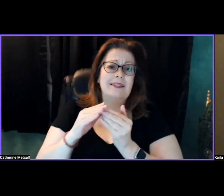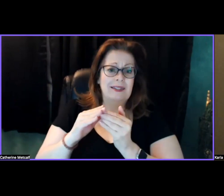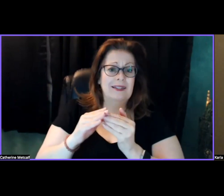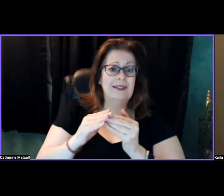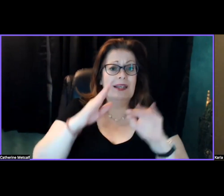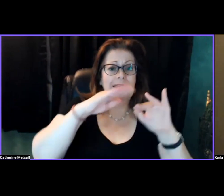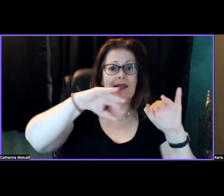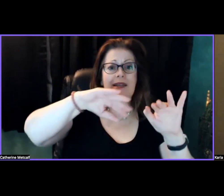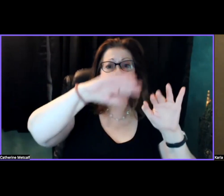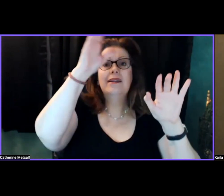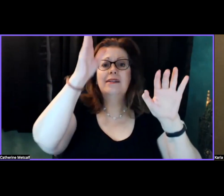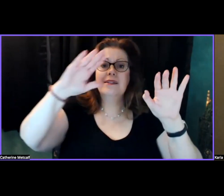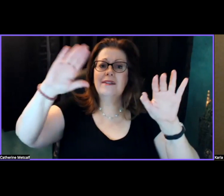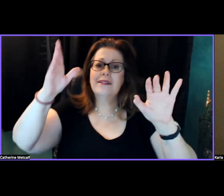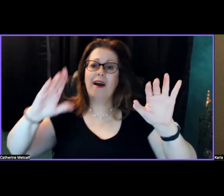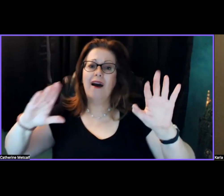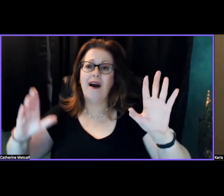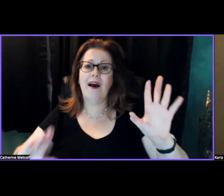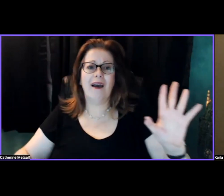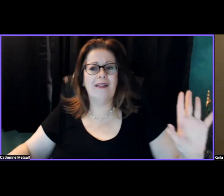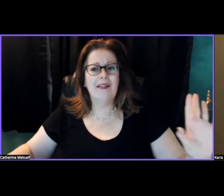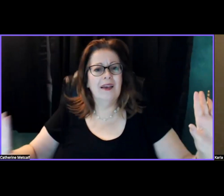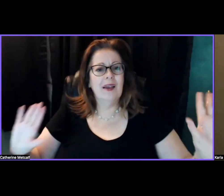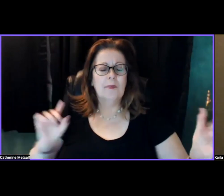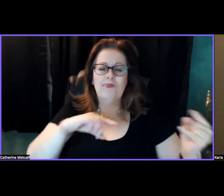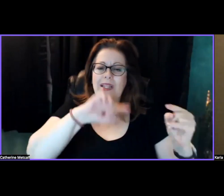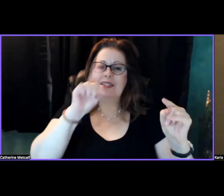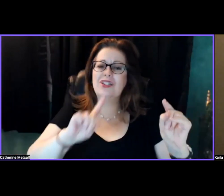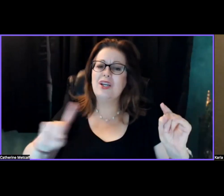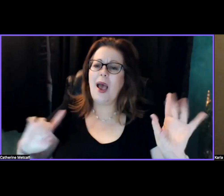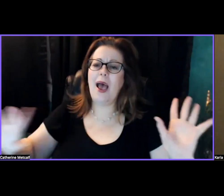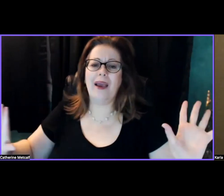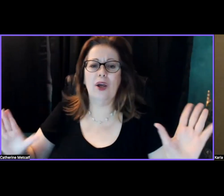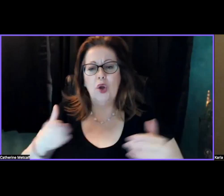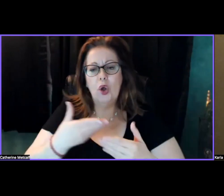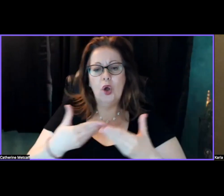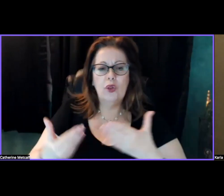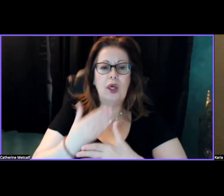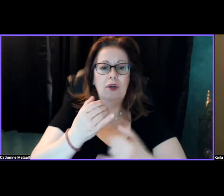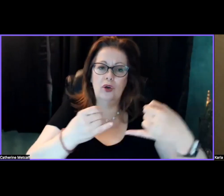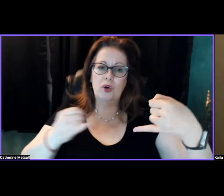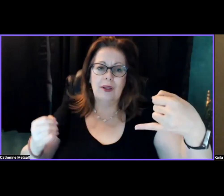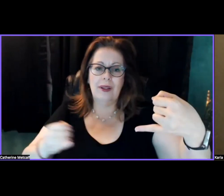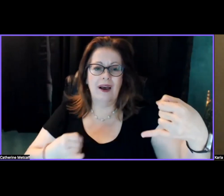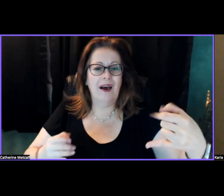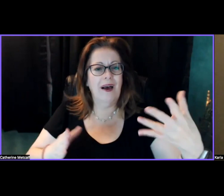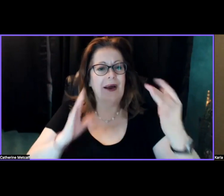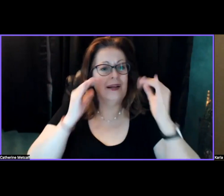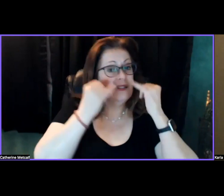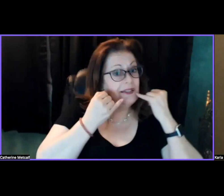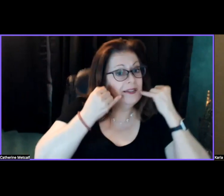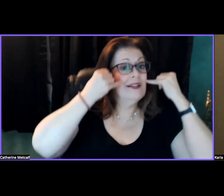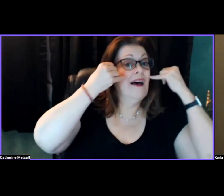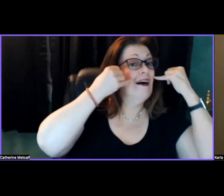be. I have loved you as I have loved this neighborhood, through the new fault lines and your new smile lines, through its many phases and its